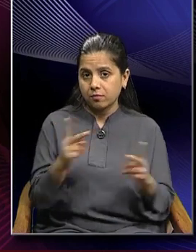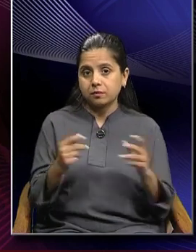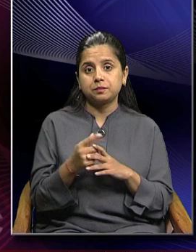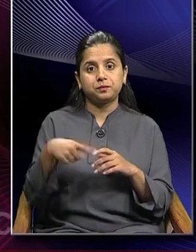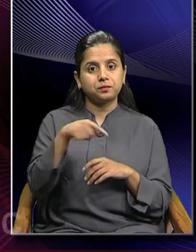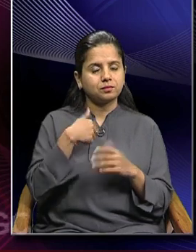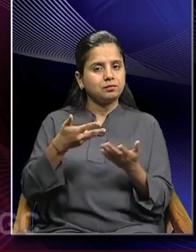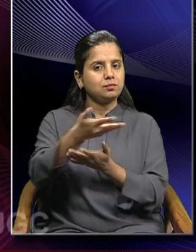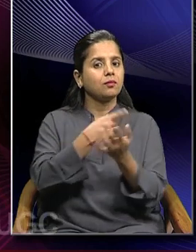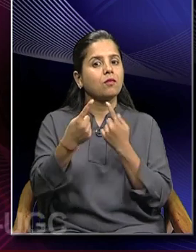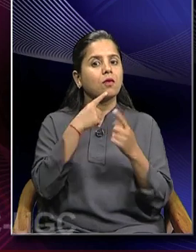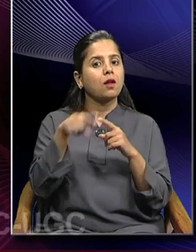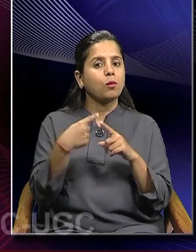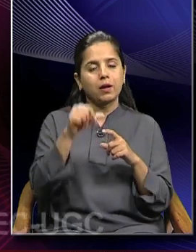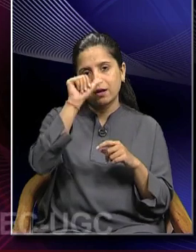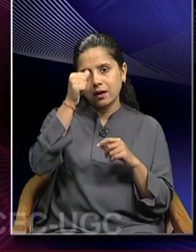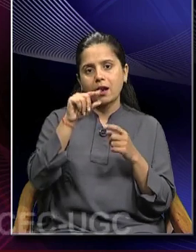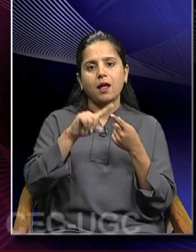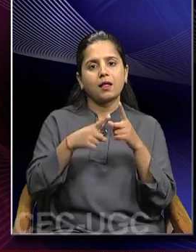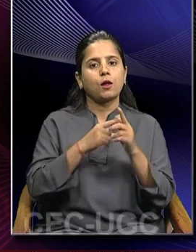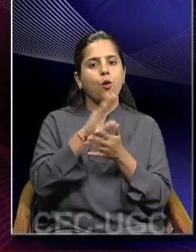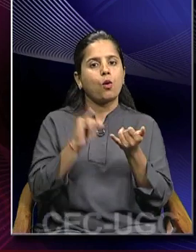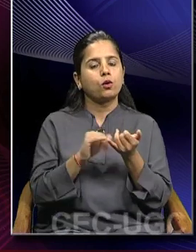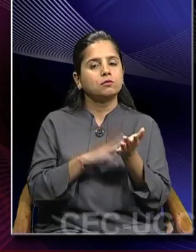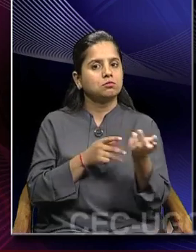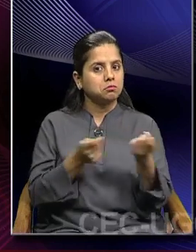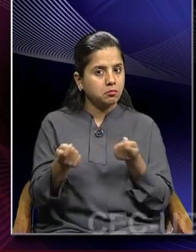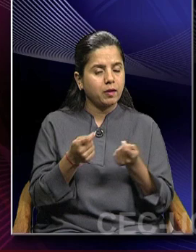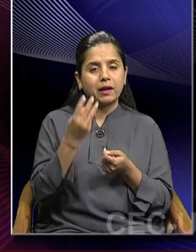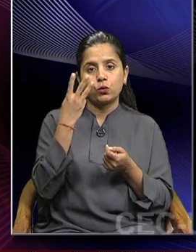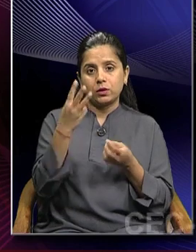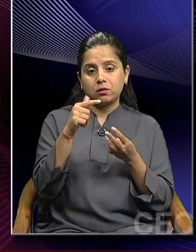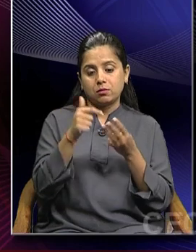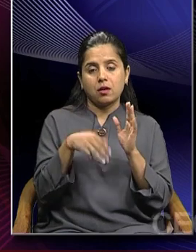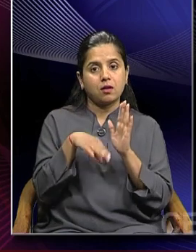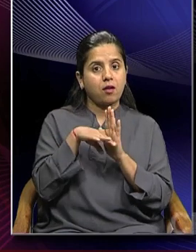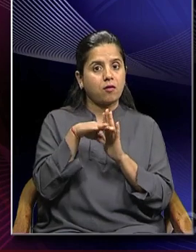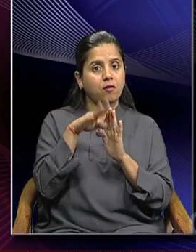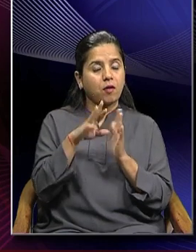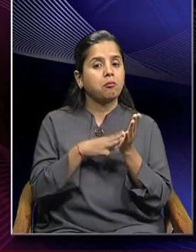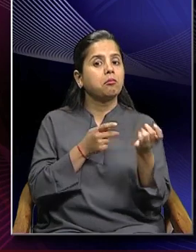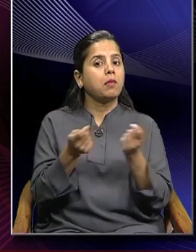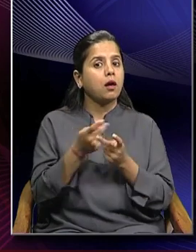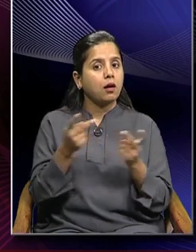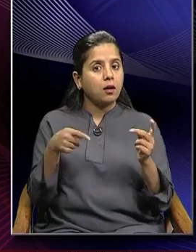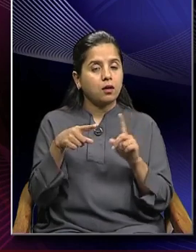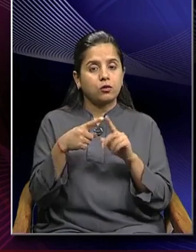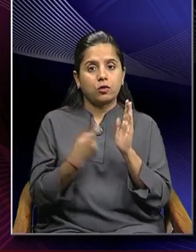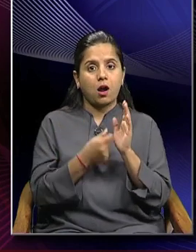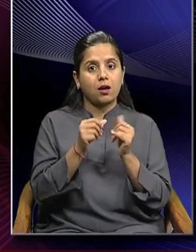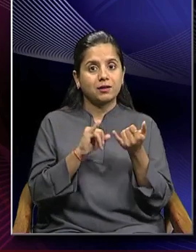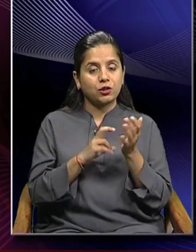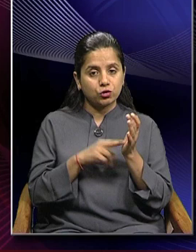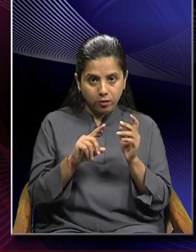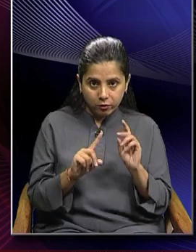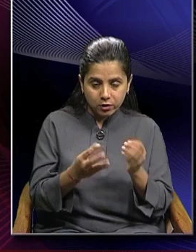we have been discussing about Indian ethos in management, that there are three important levels in management. Transactional is the beginning point,